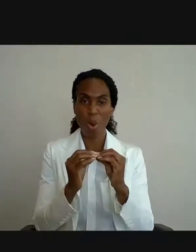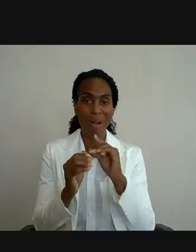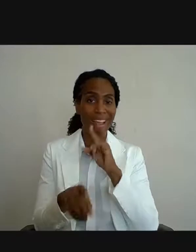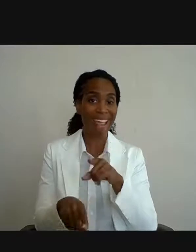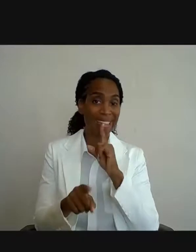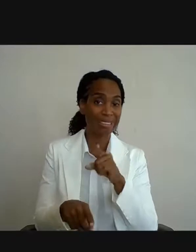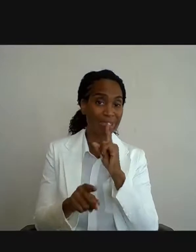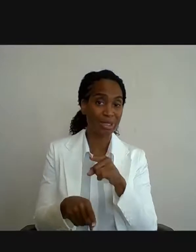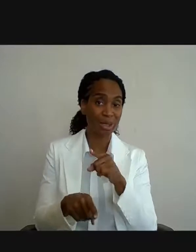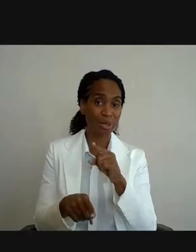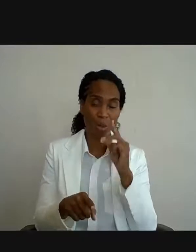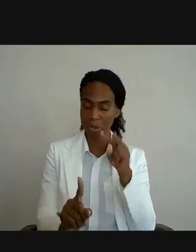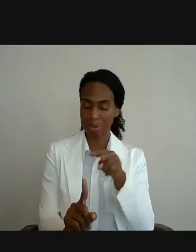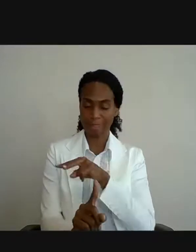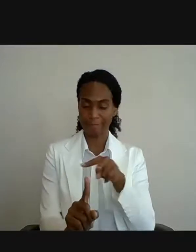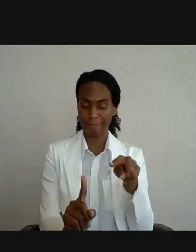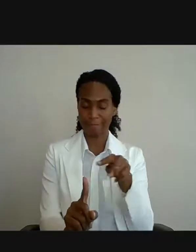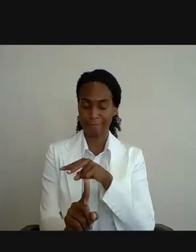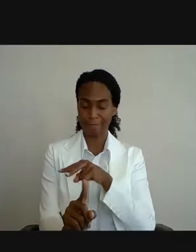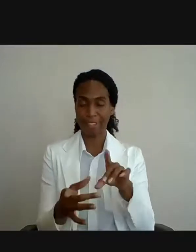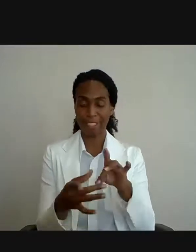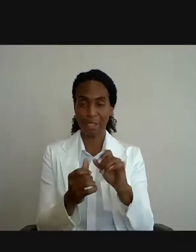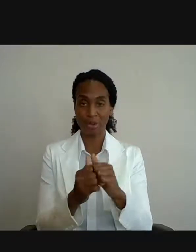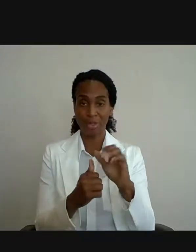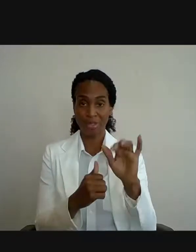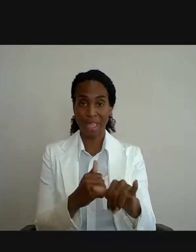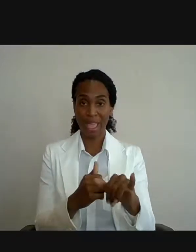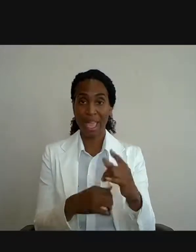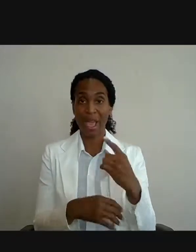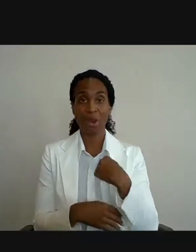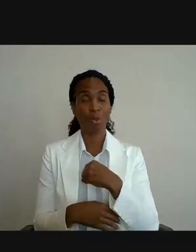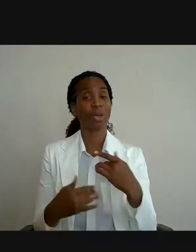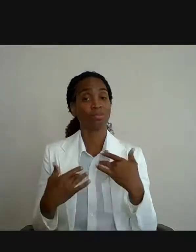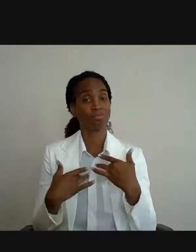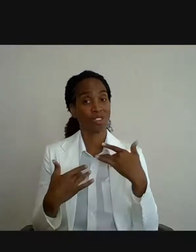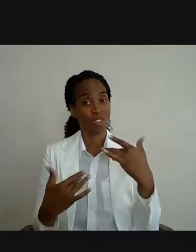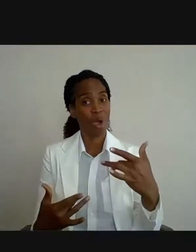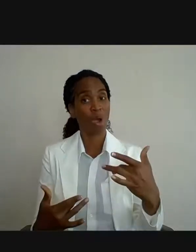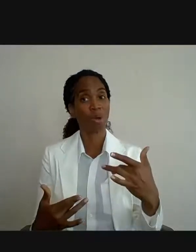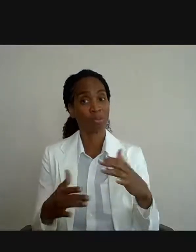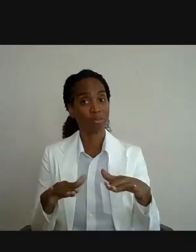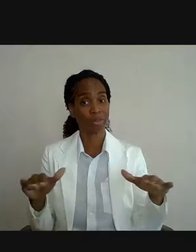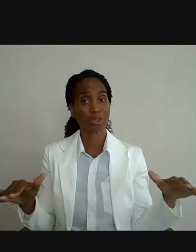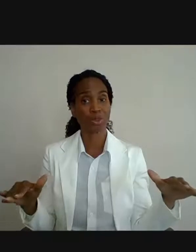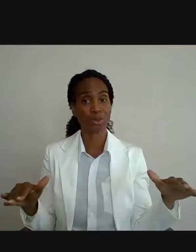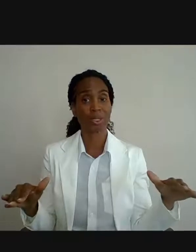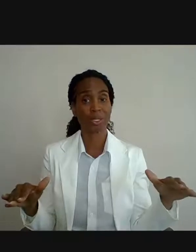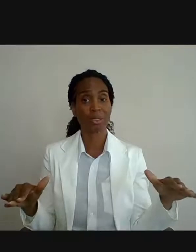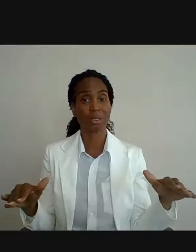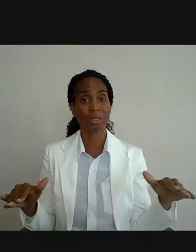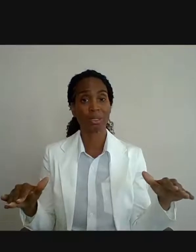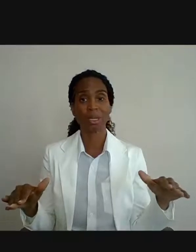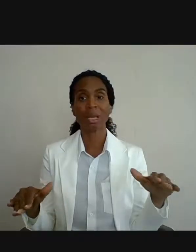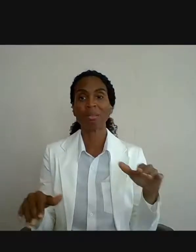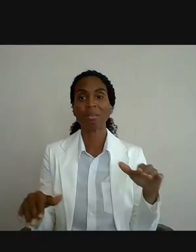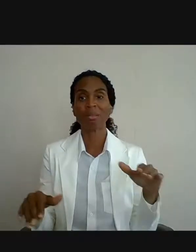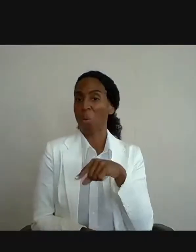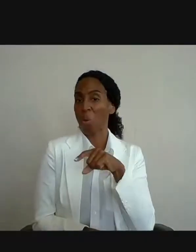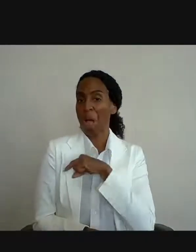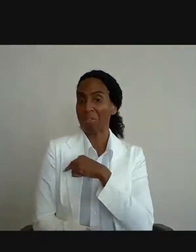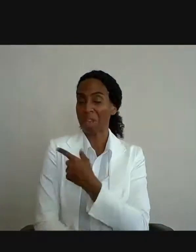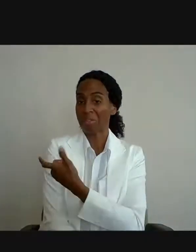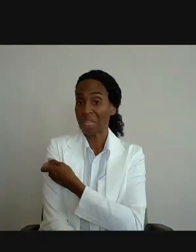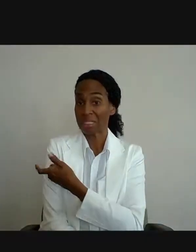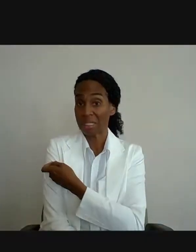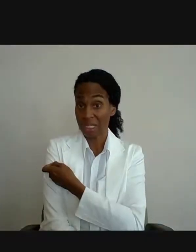answers or perspectives related to that. But we are concerned that there are children who are not eligible to be